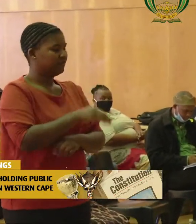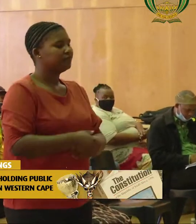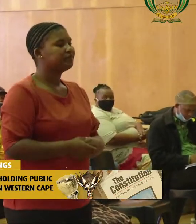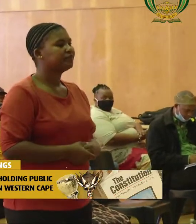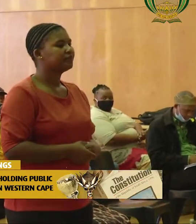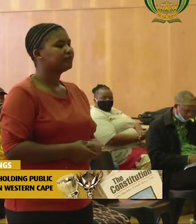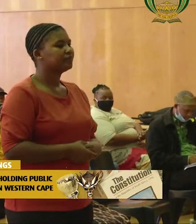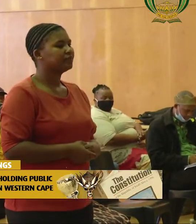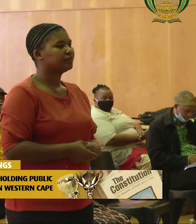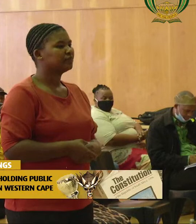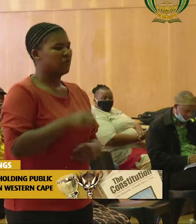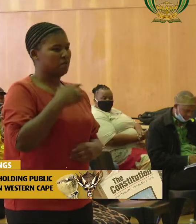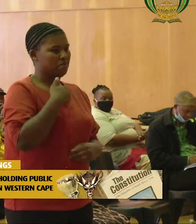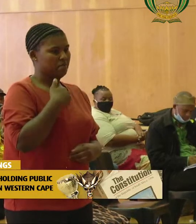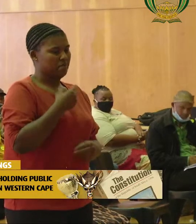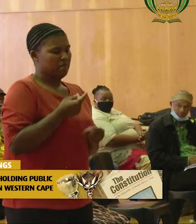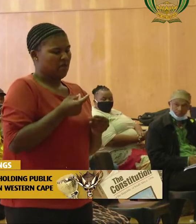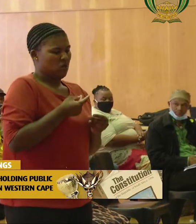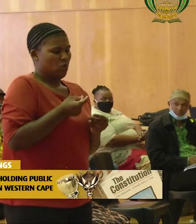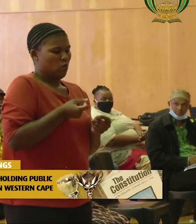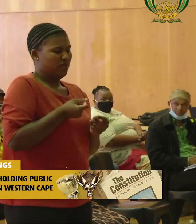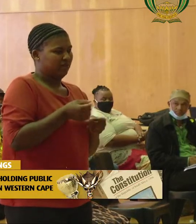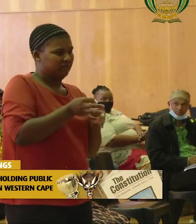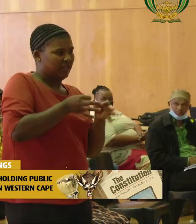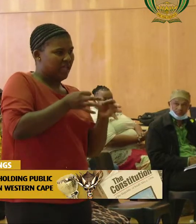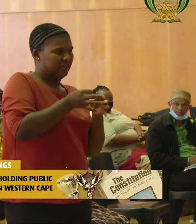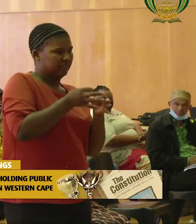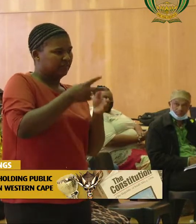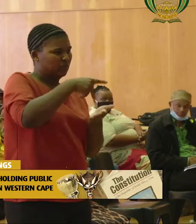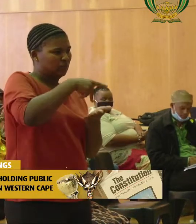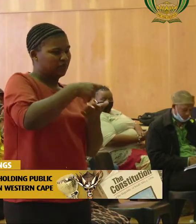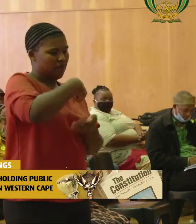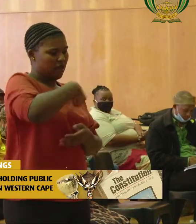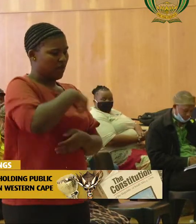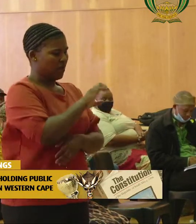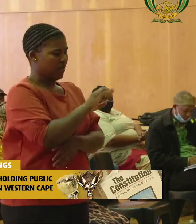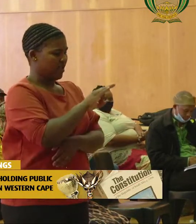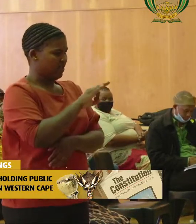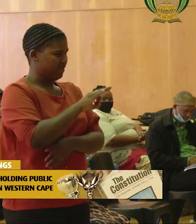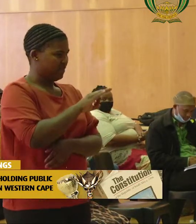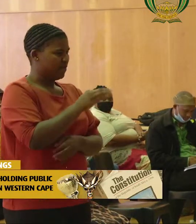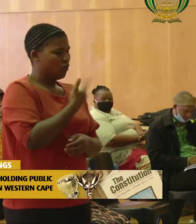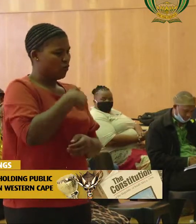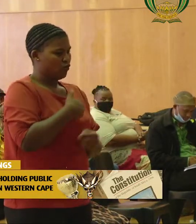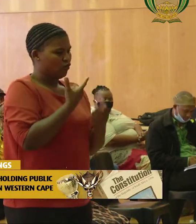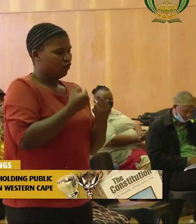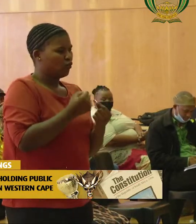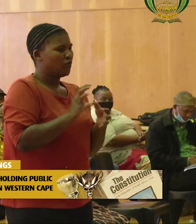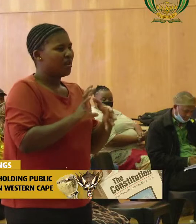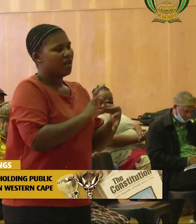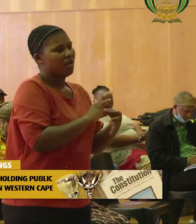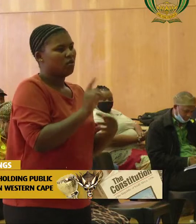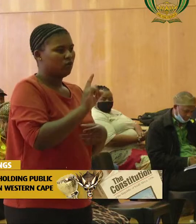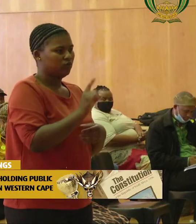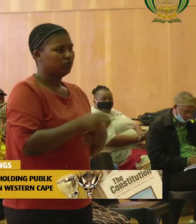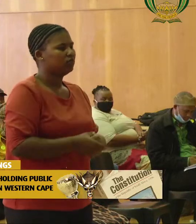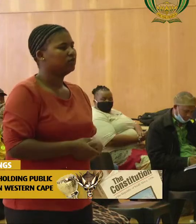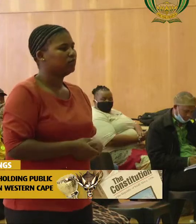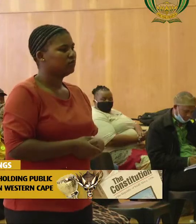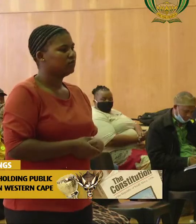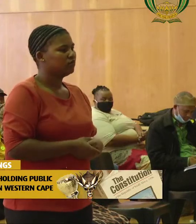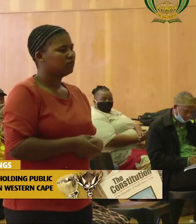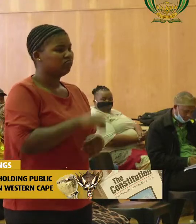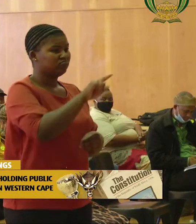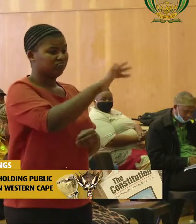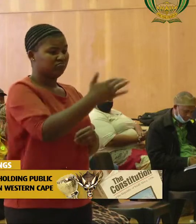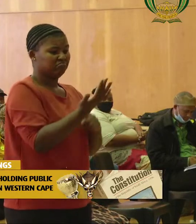I just want to quickly state what is our position as far as EFF is concerned in relations to the